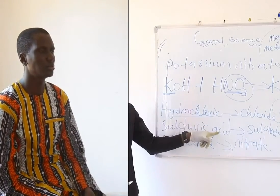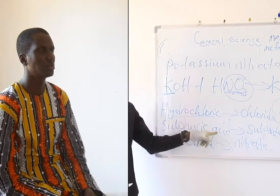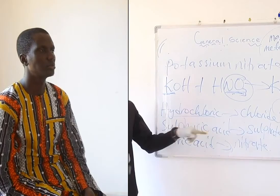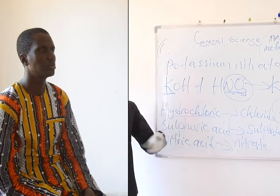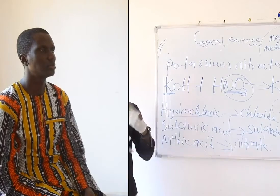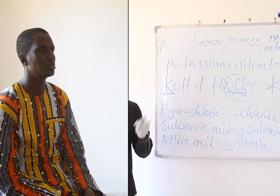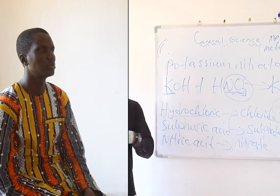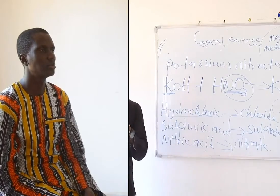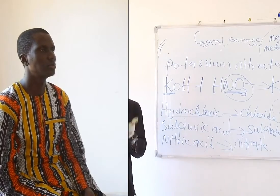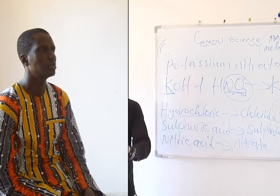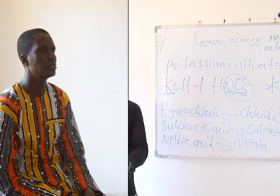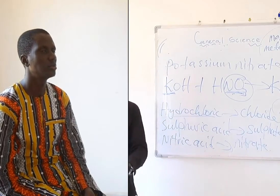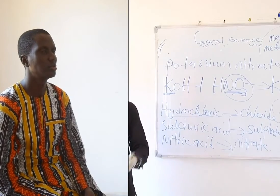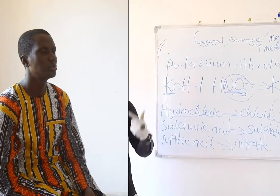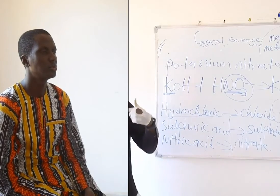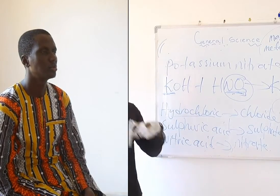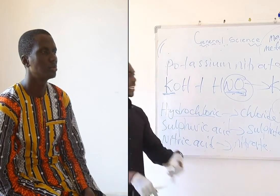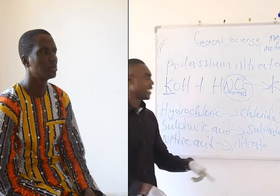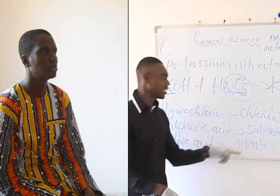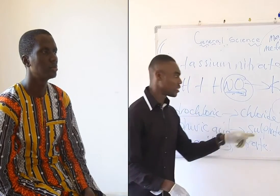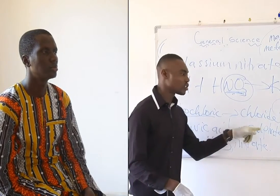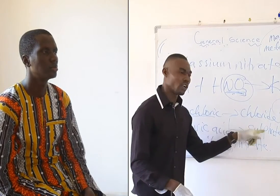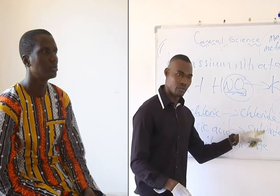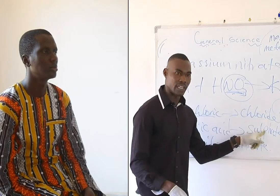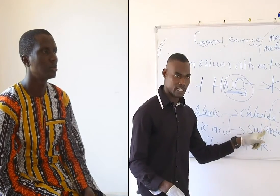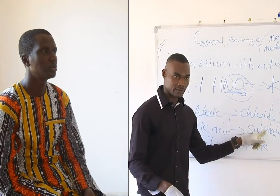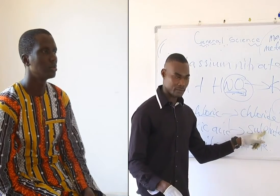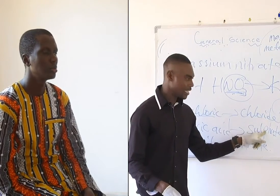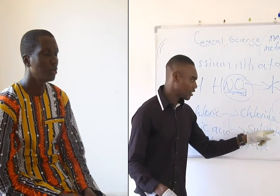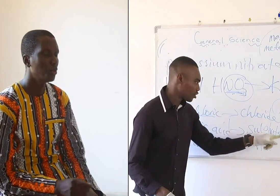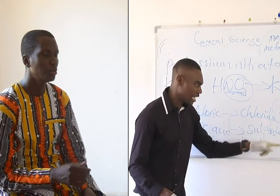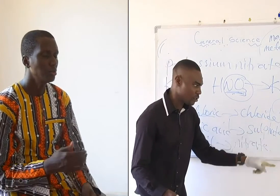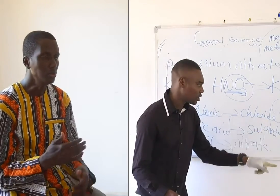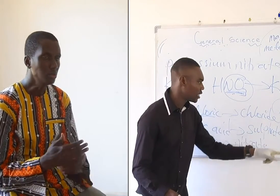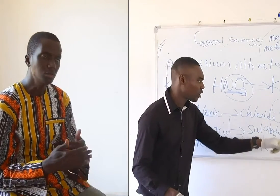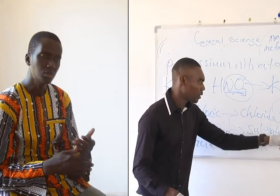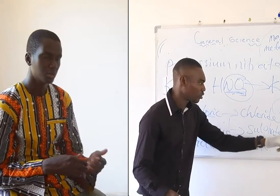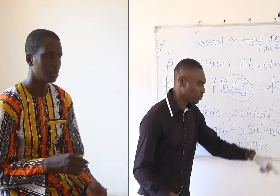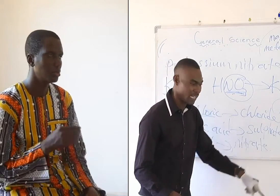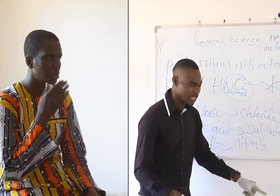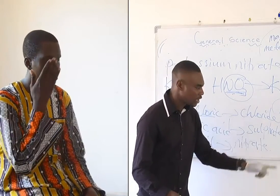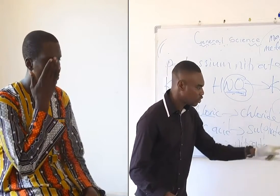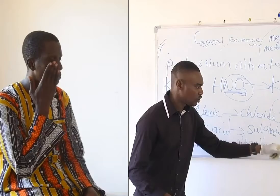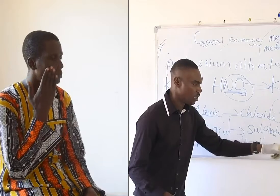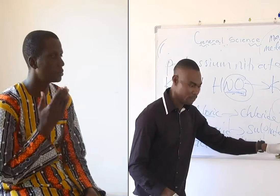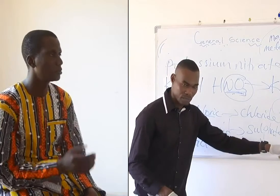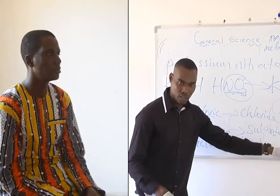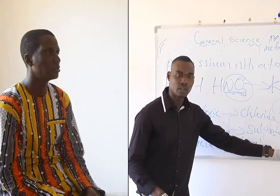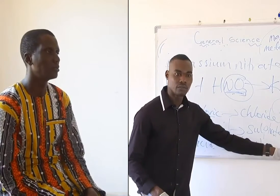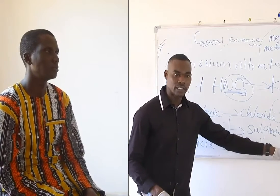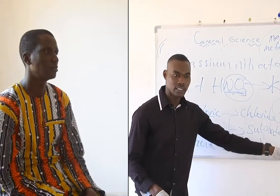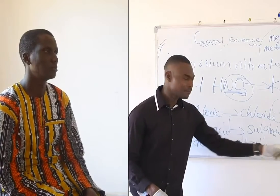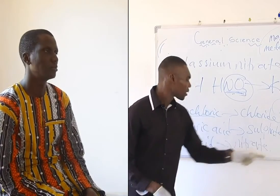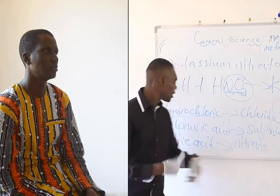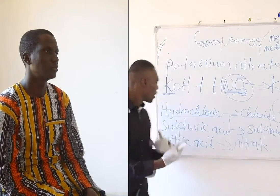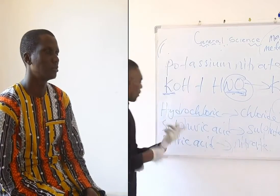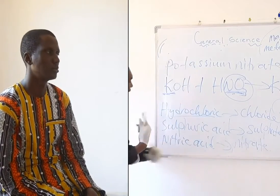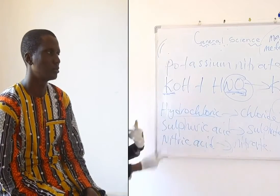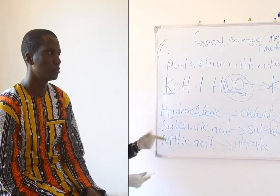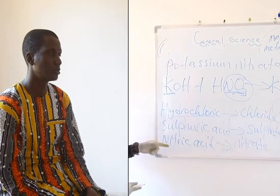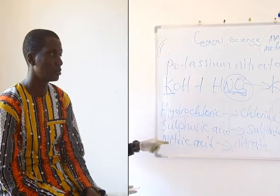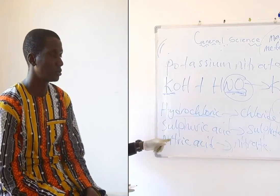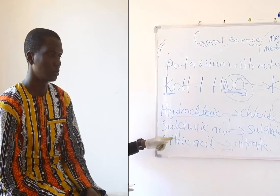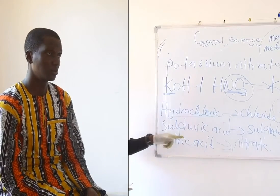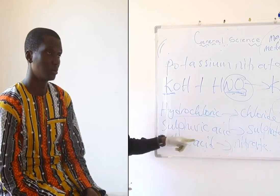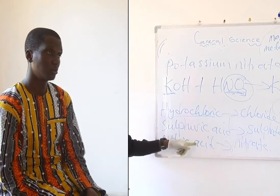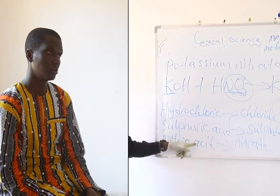is used, the name of the particular salt should end in sulfate. Like just like you see copper sulfate, sodium sulfate.